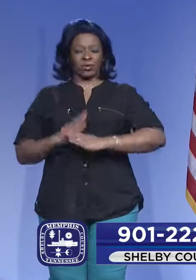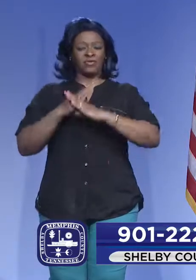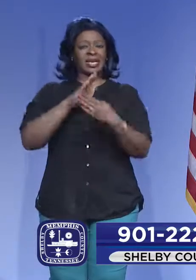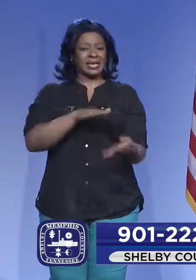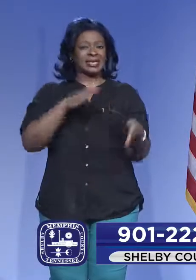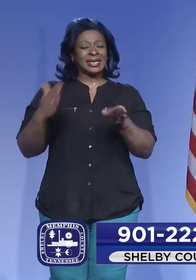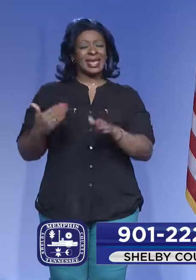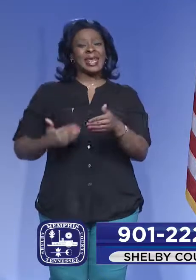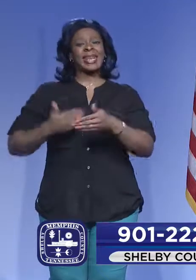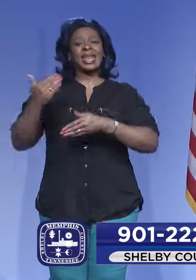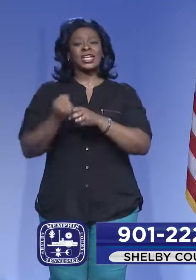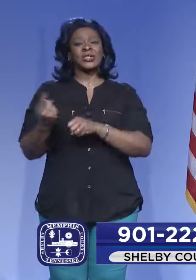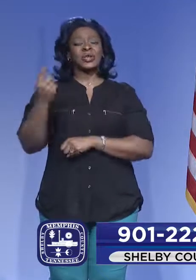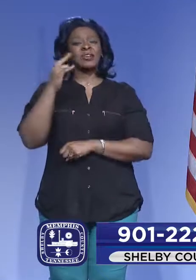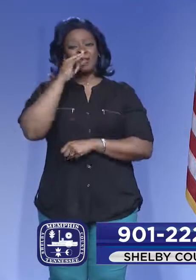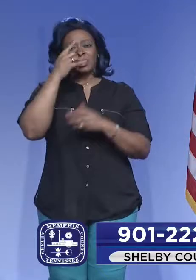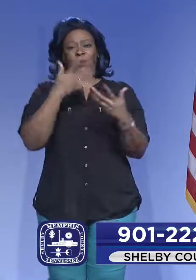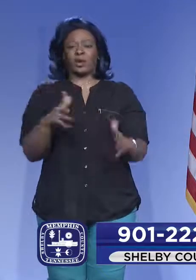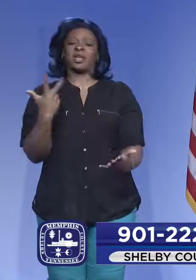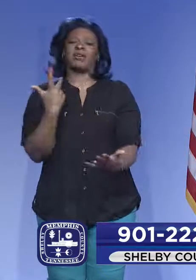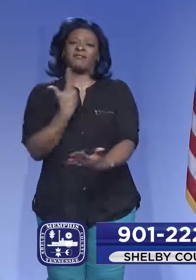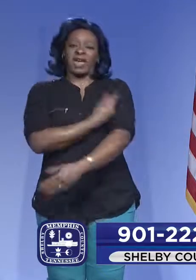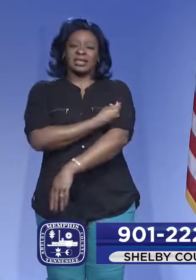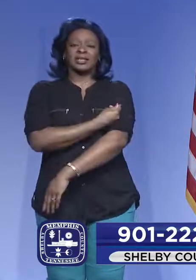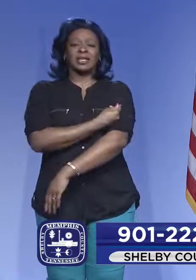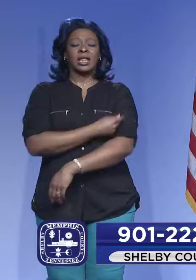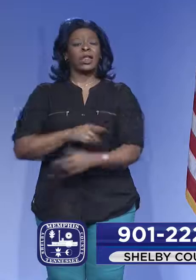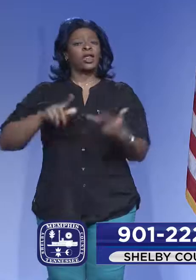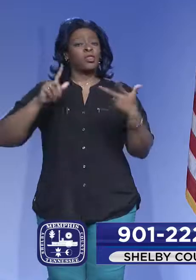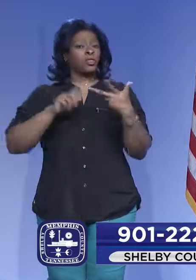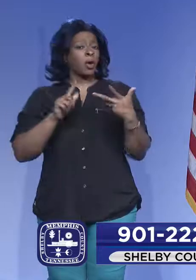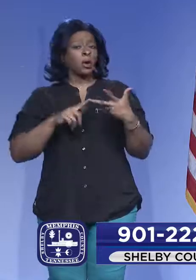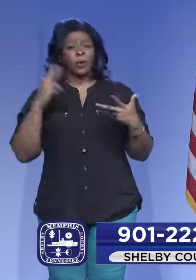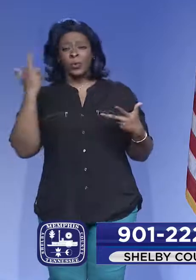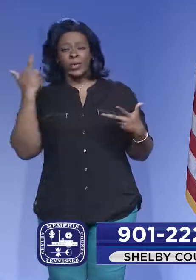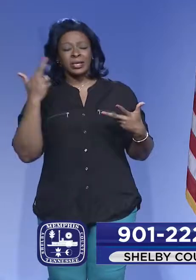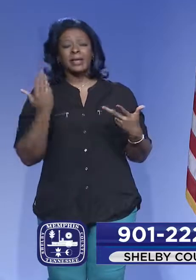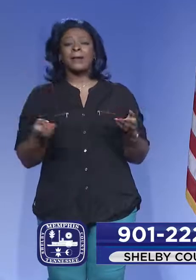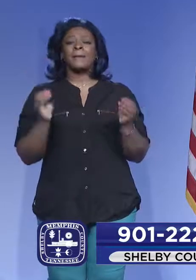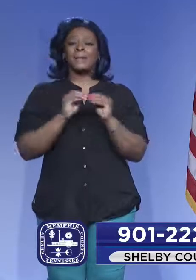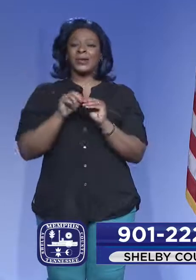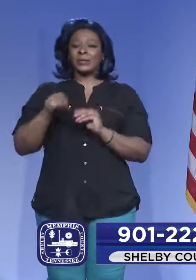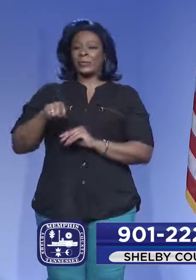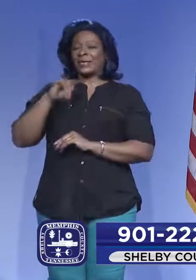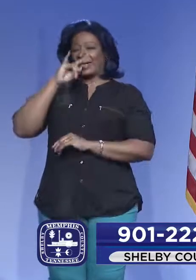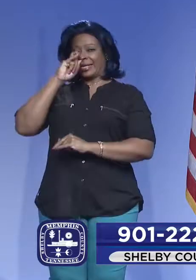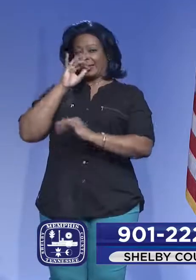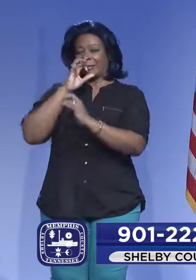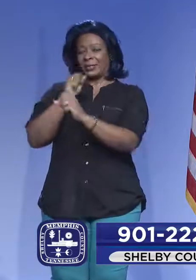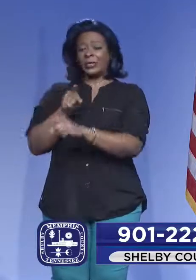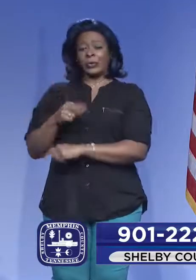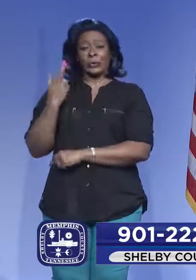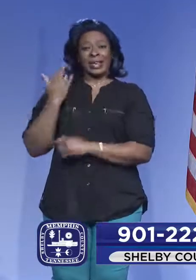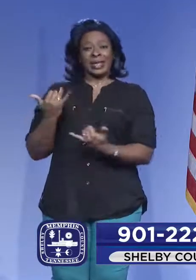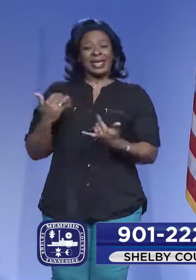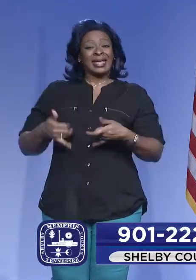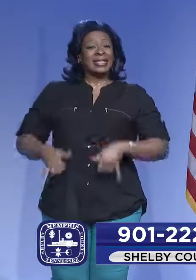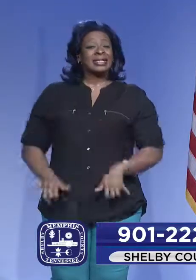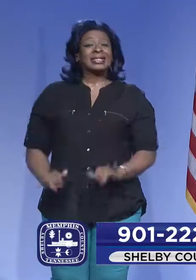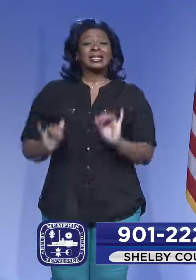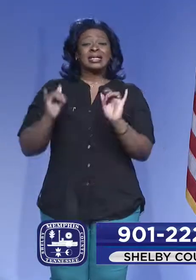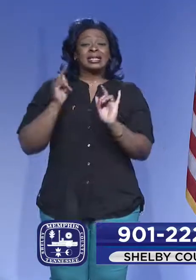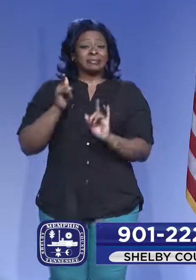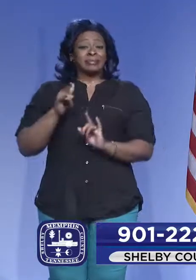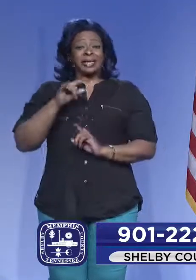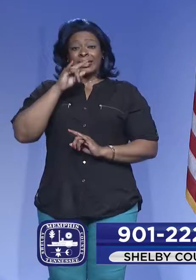deaths in the next year if we get kids vaccinated. And the third reason may appeal a little bit more to the kids. You realize now, still, if you're